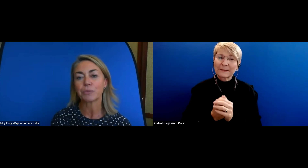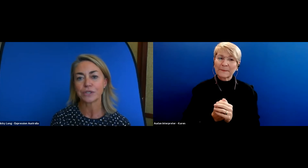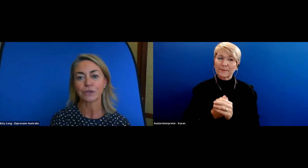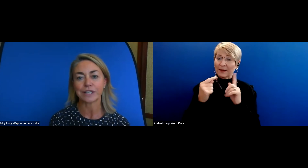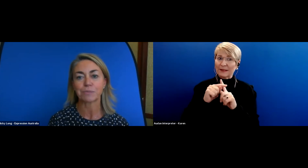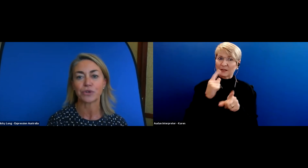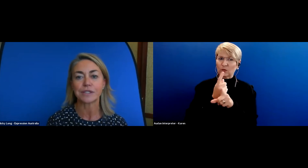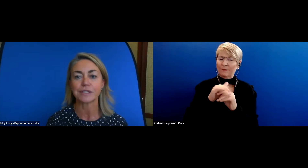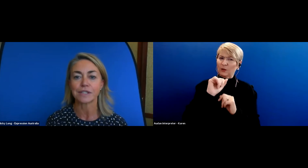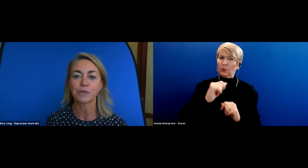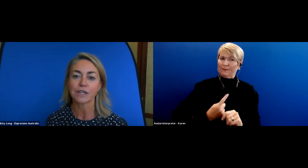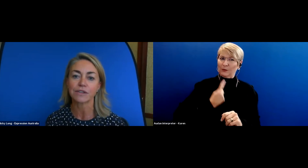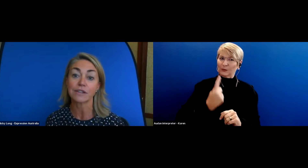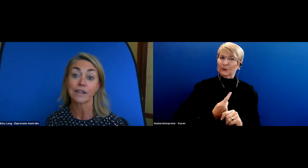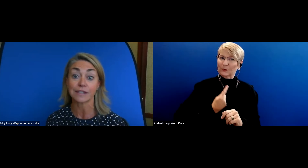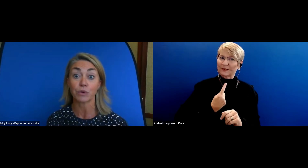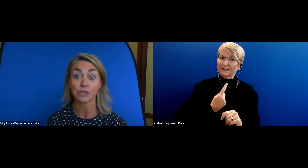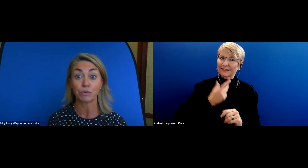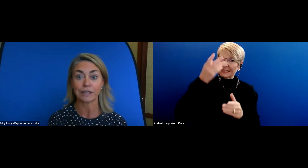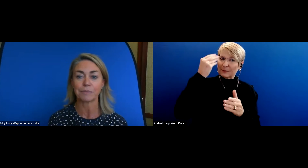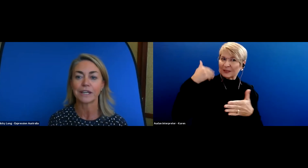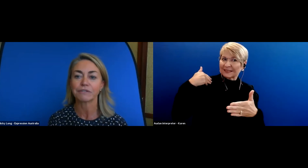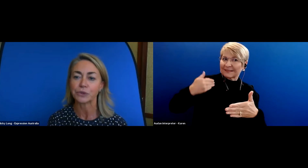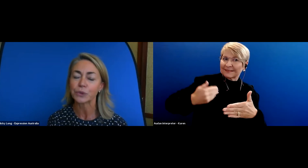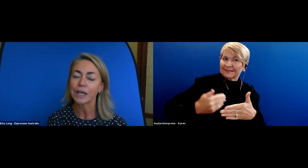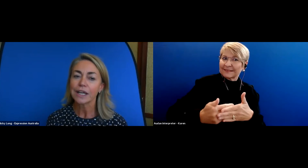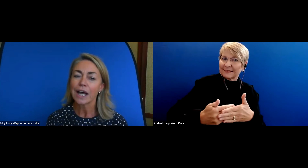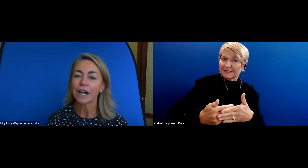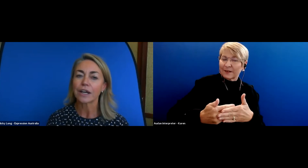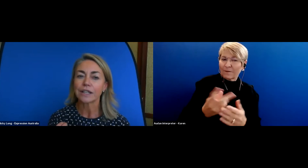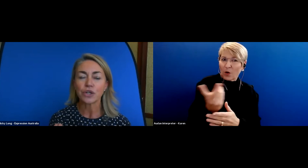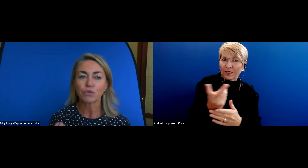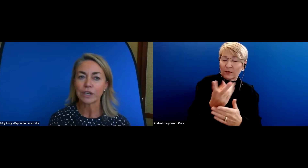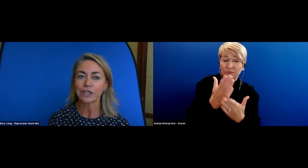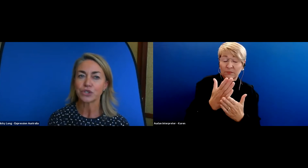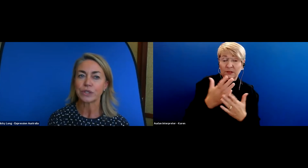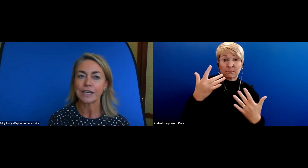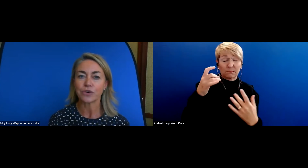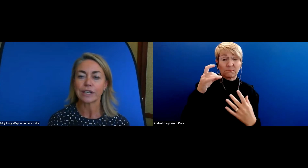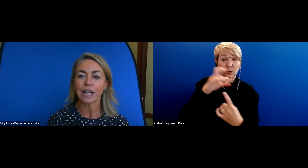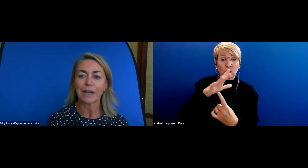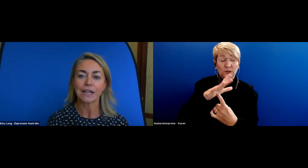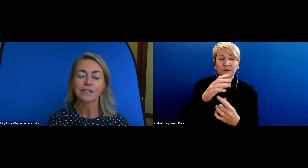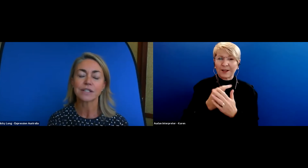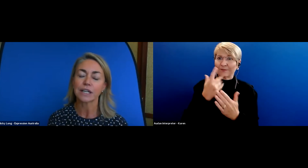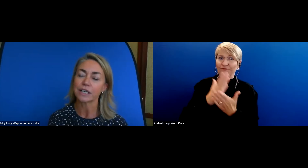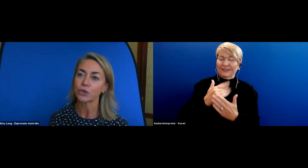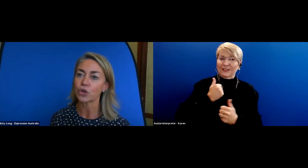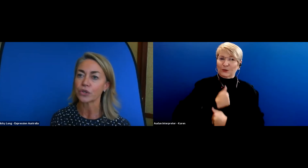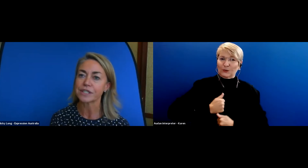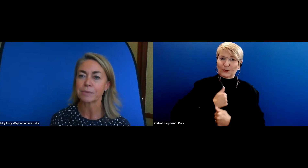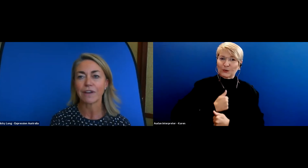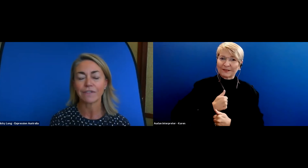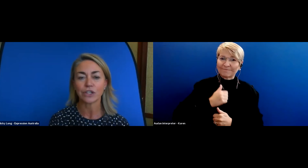about your personal experiences, because I think that's what's really meaningful. And I really enjoyed hearing about